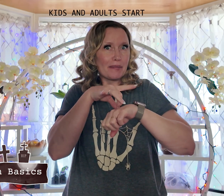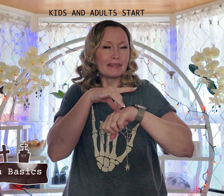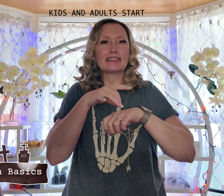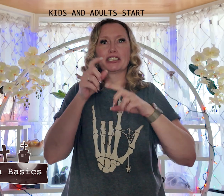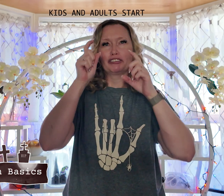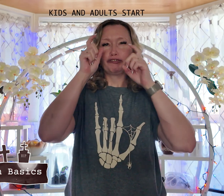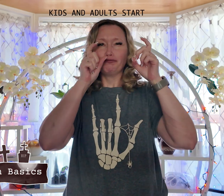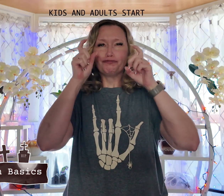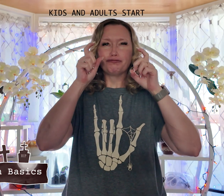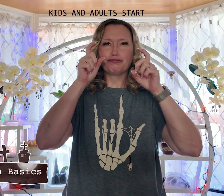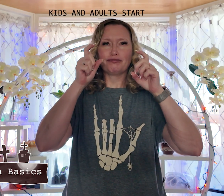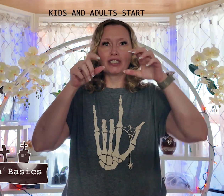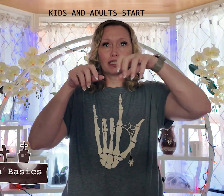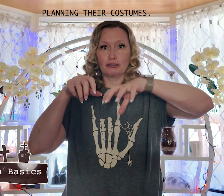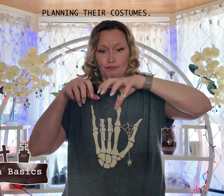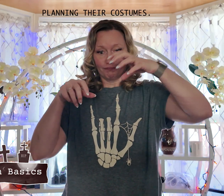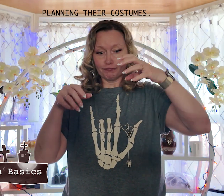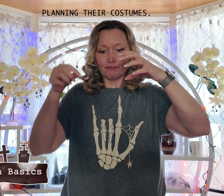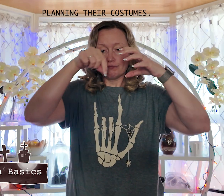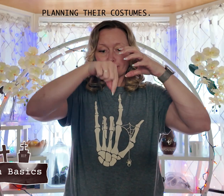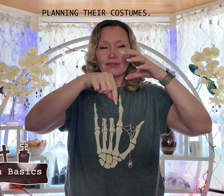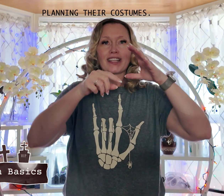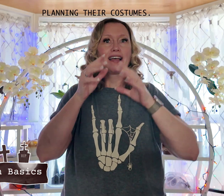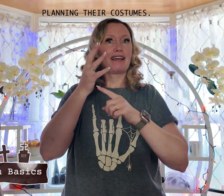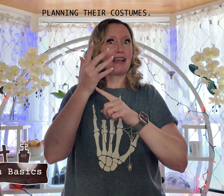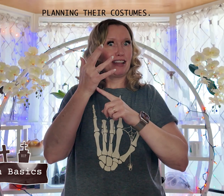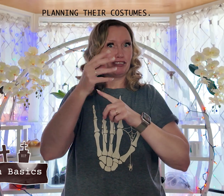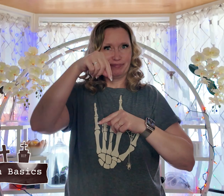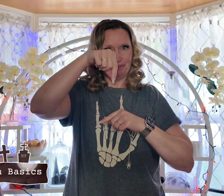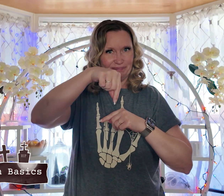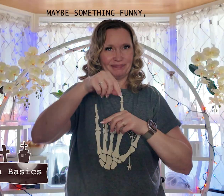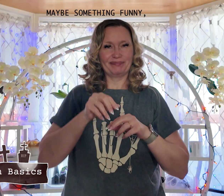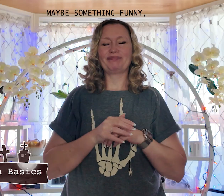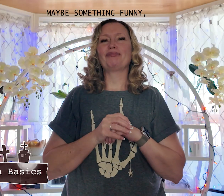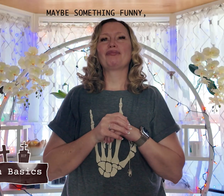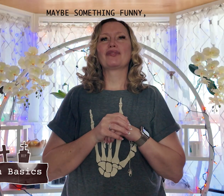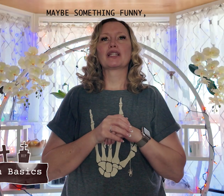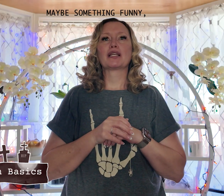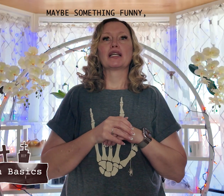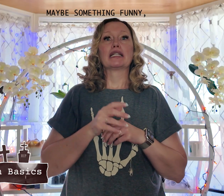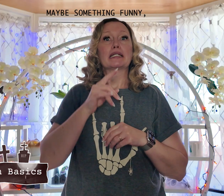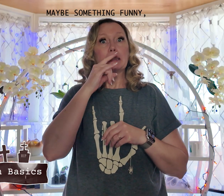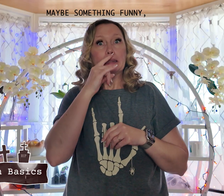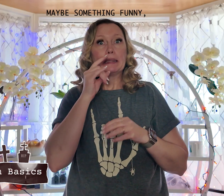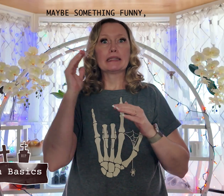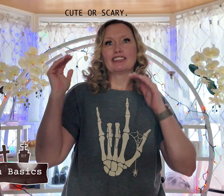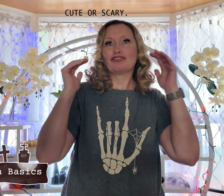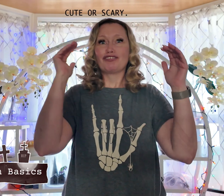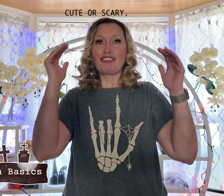Kids and adults start planning their costumes, maybe something funny, cute,